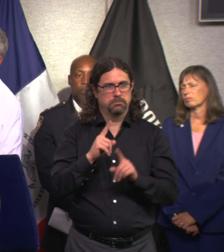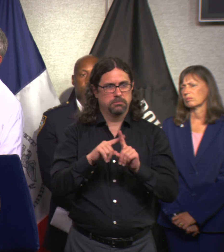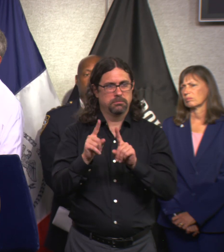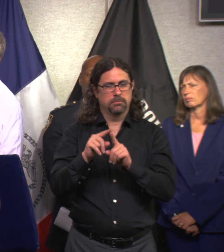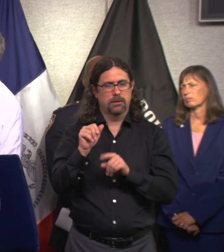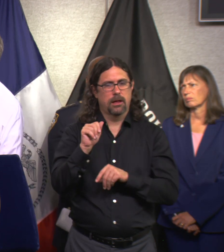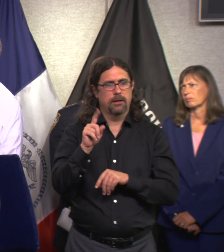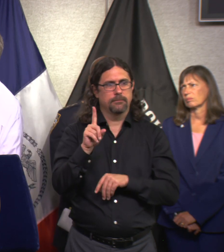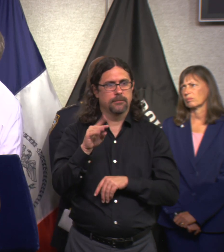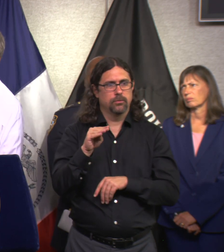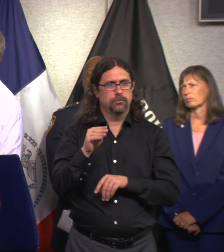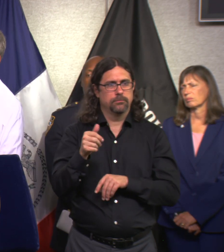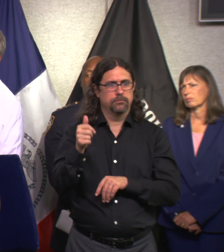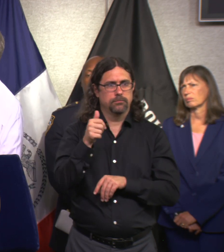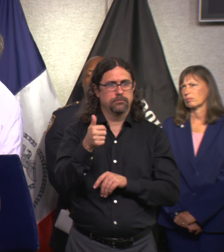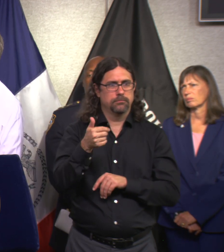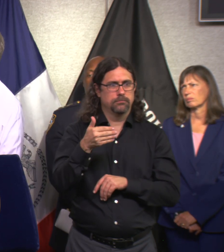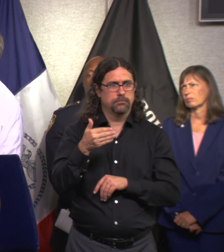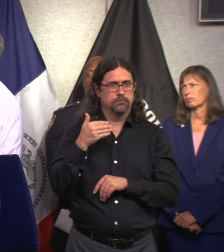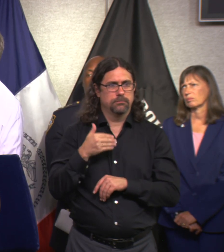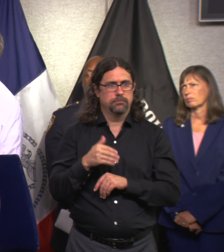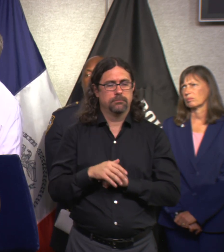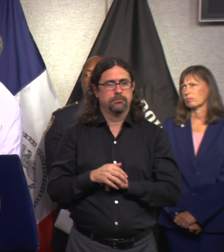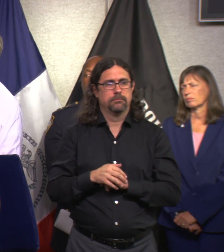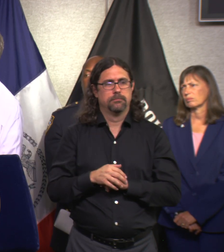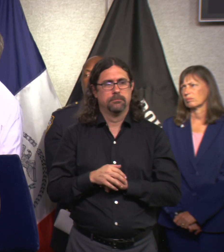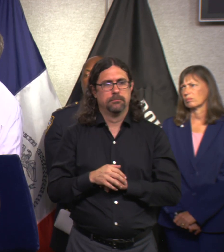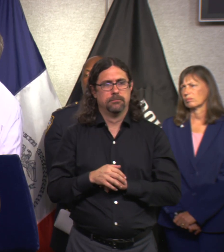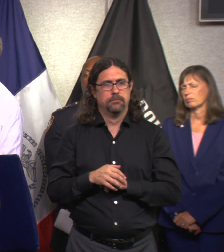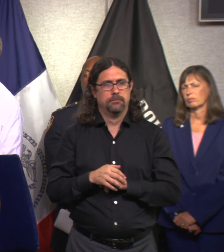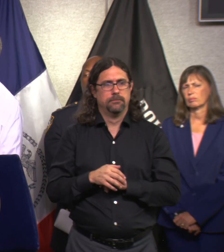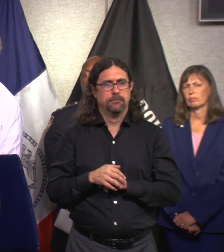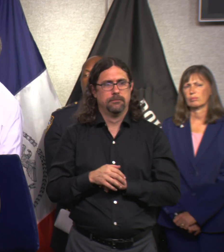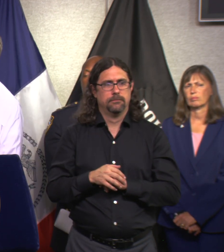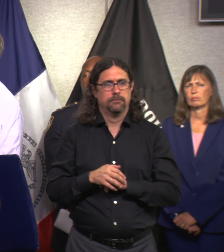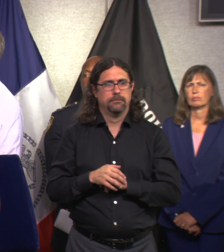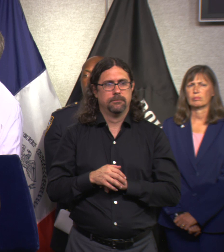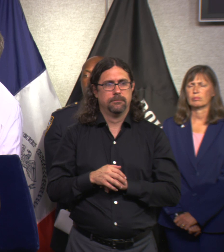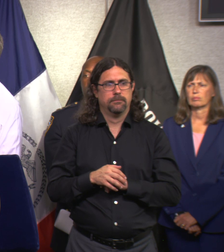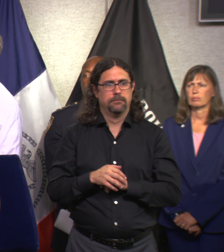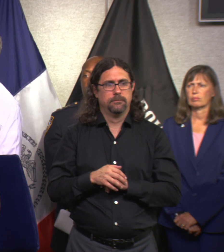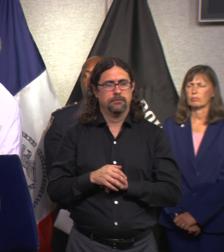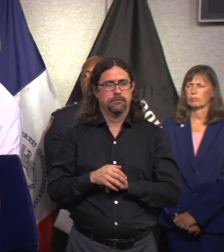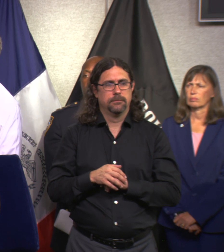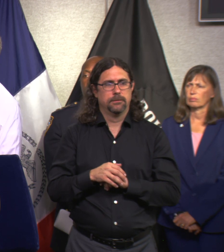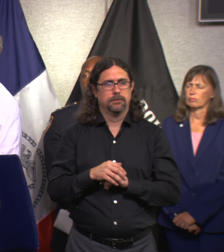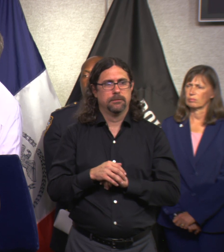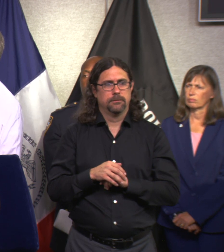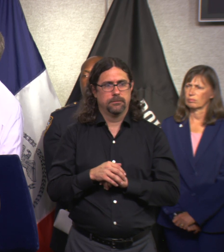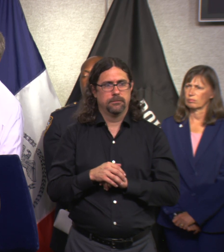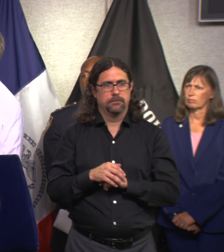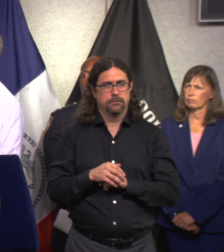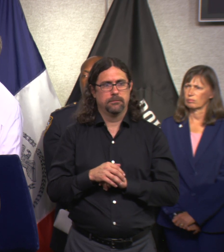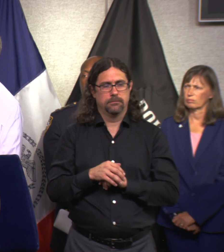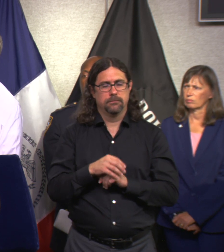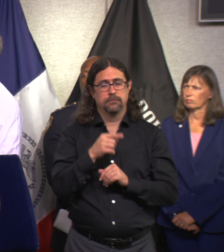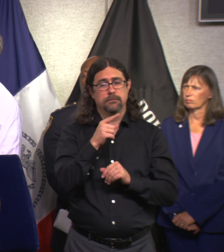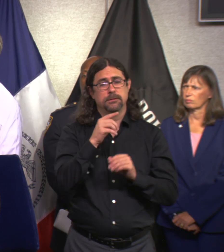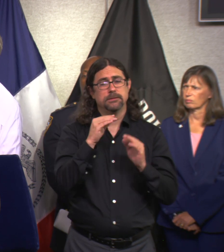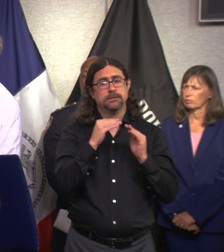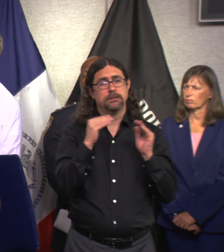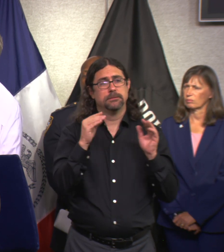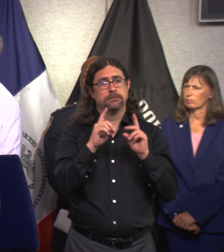specifically, consistently said, do not proceed with a departmental trial, because if we choose to bring